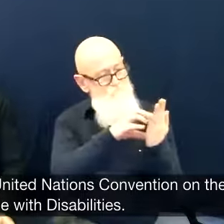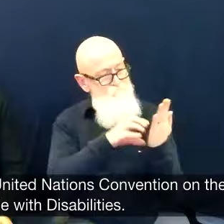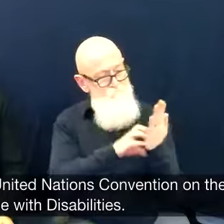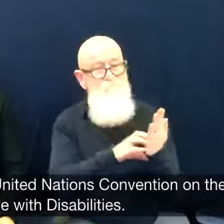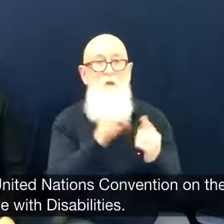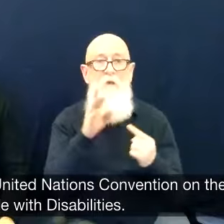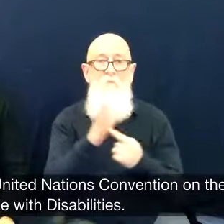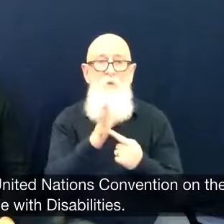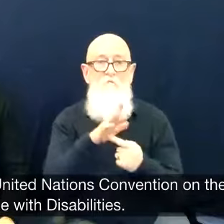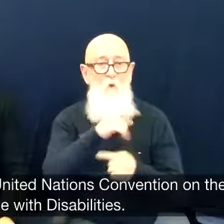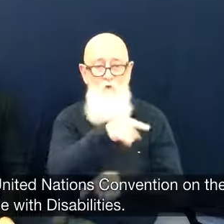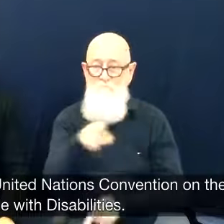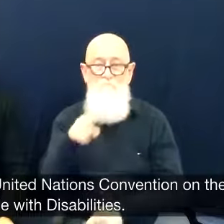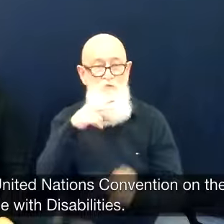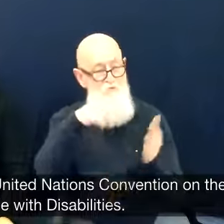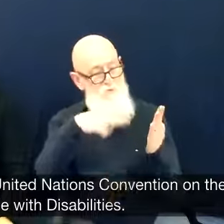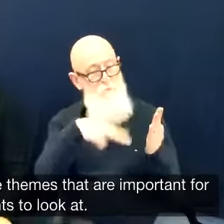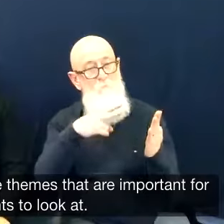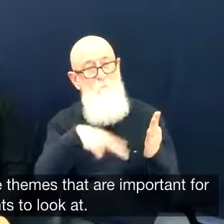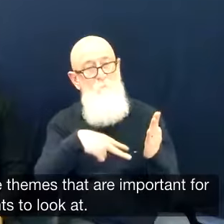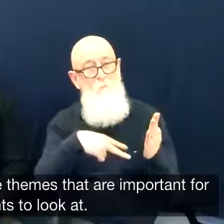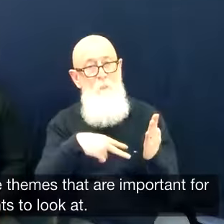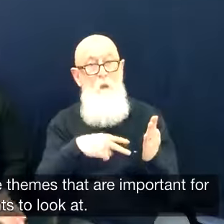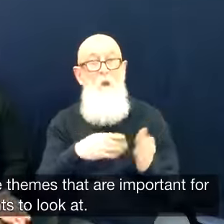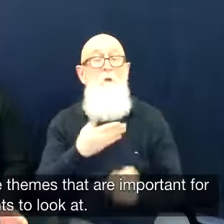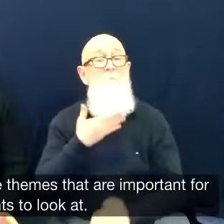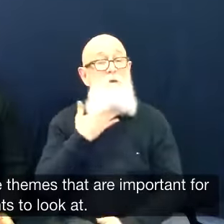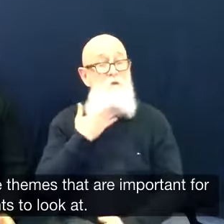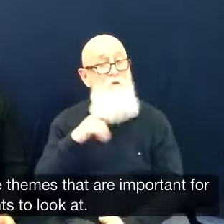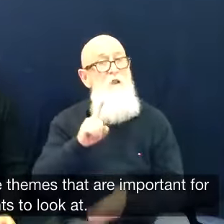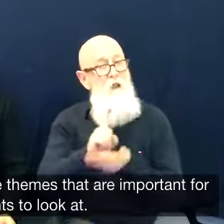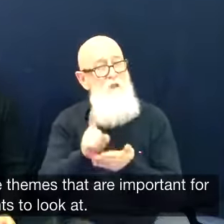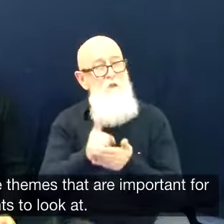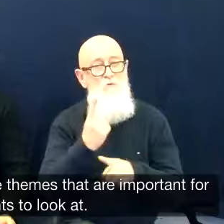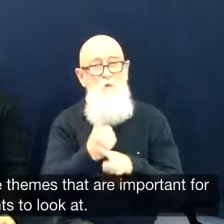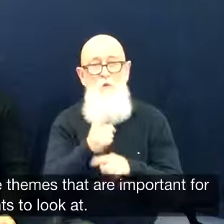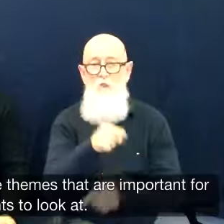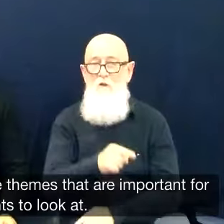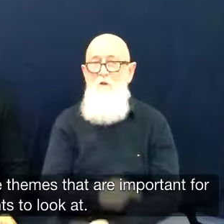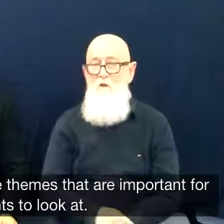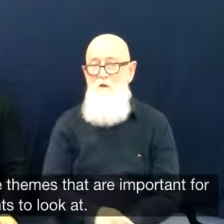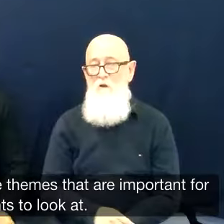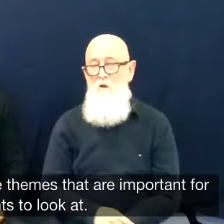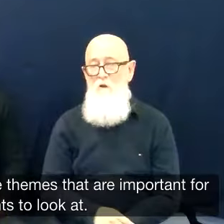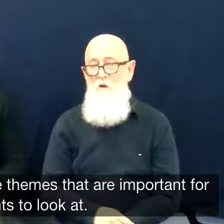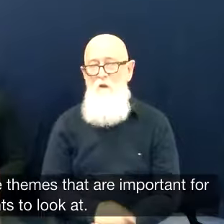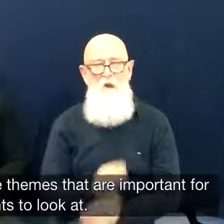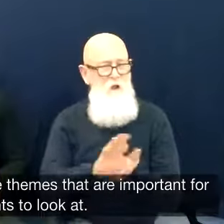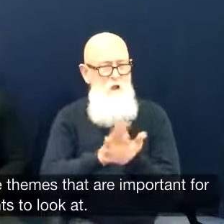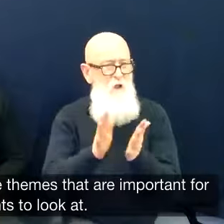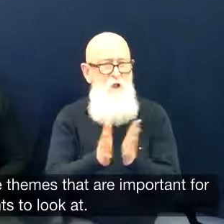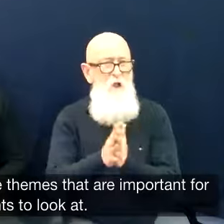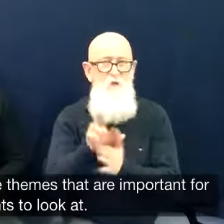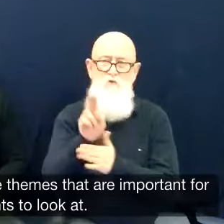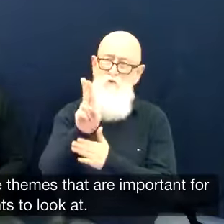at. So Meredith will talk about this, how the United